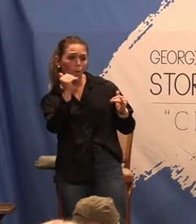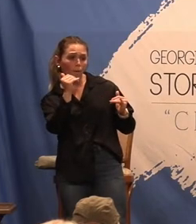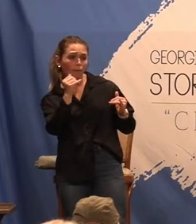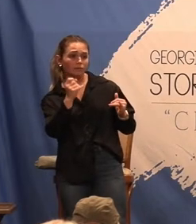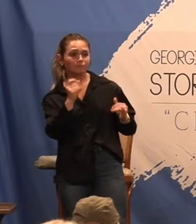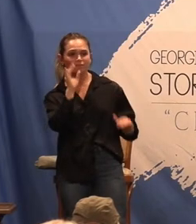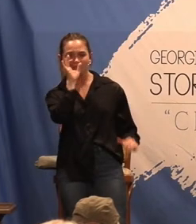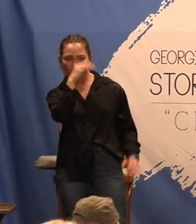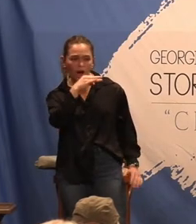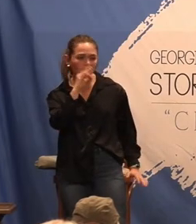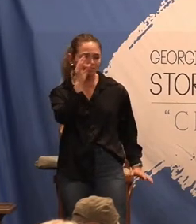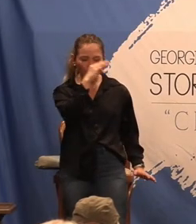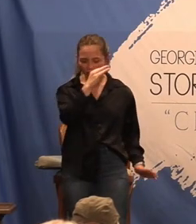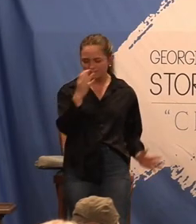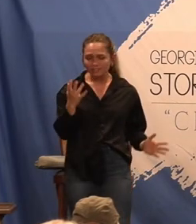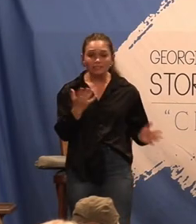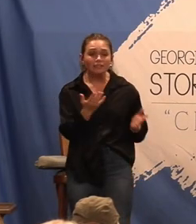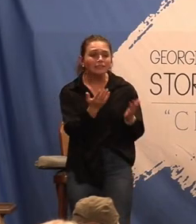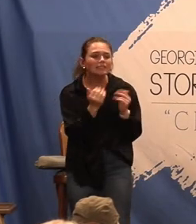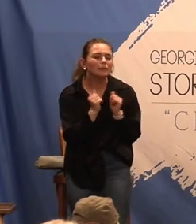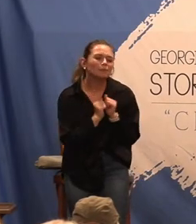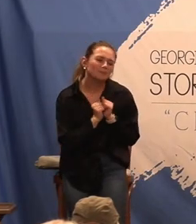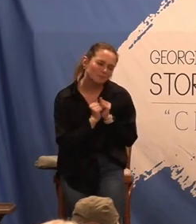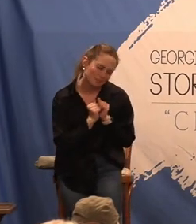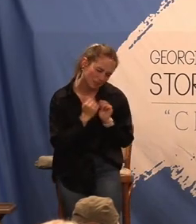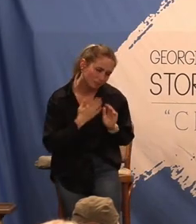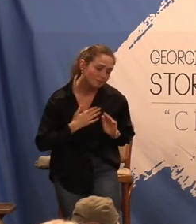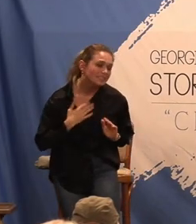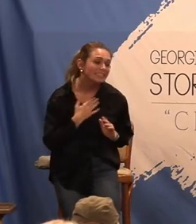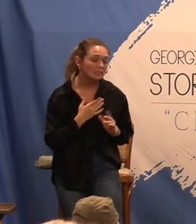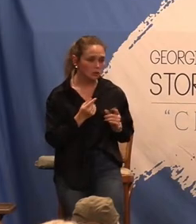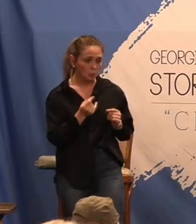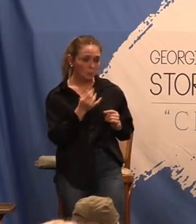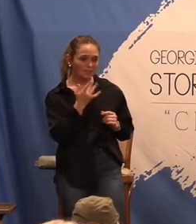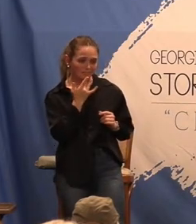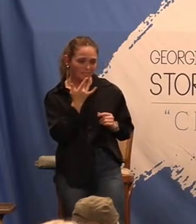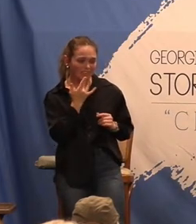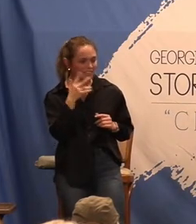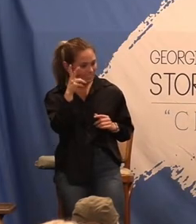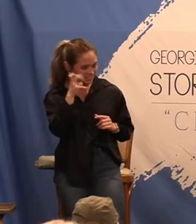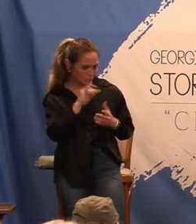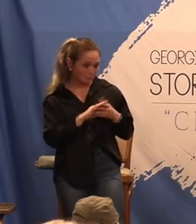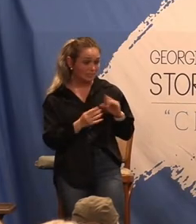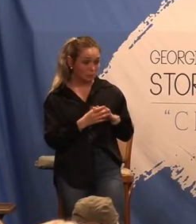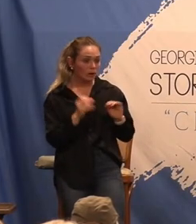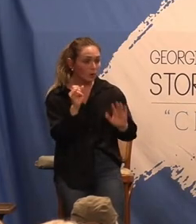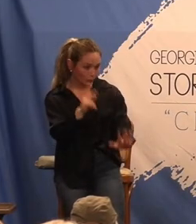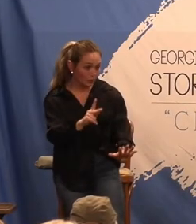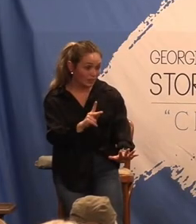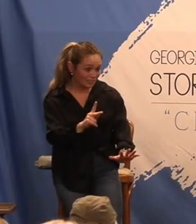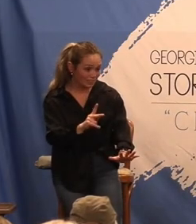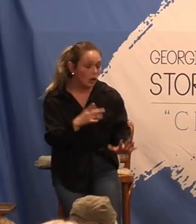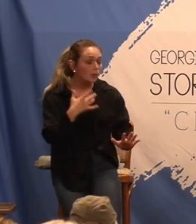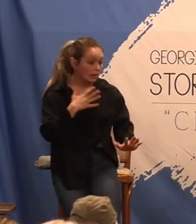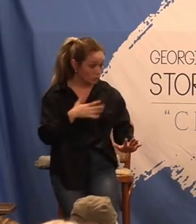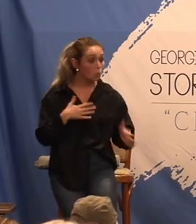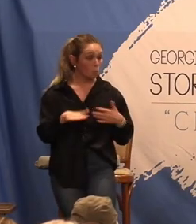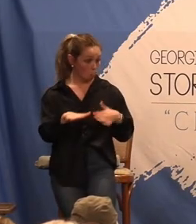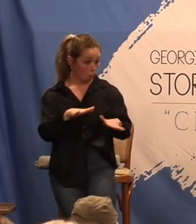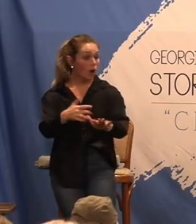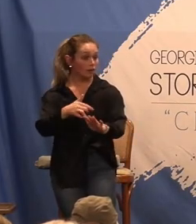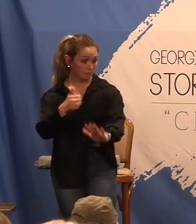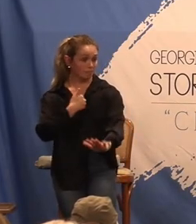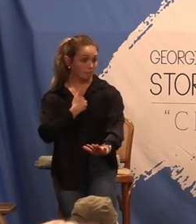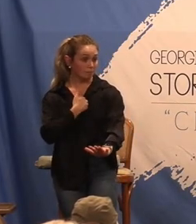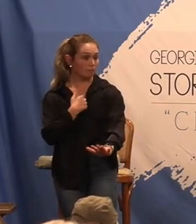said, Fox, come here, please. Would you do us a favor? Listen to my story, okay? See, I was just walking along,